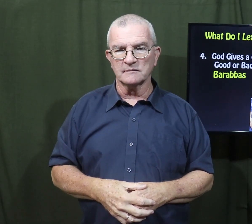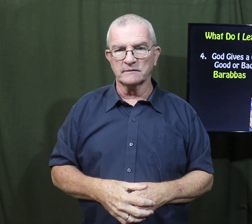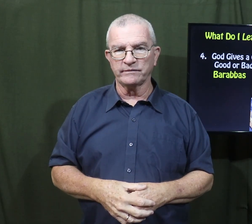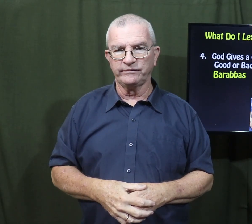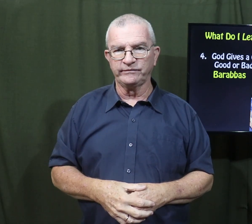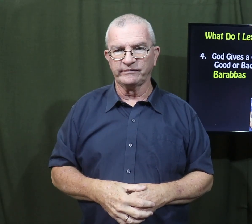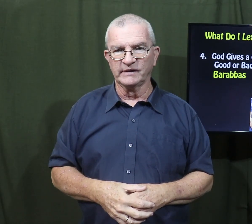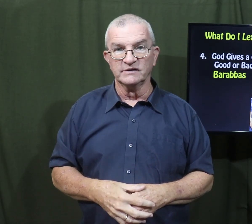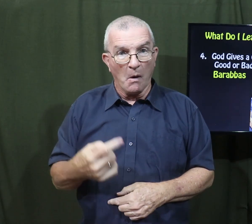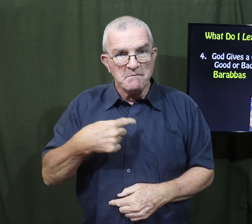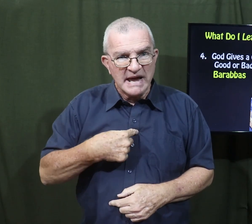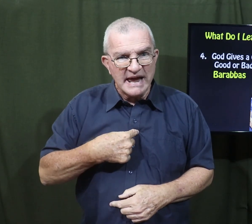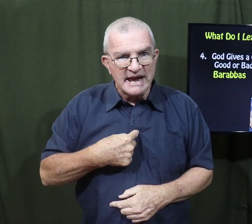And he was not a good person.